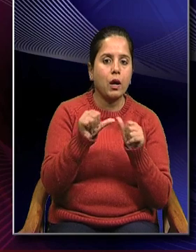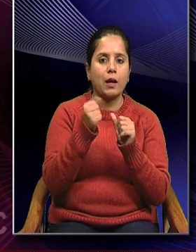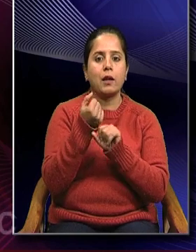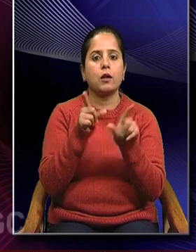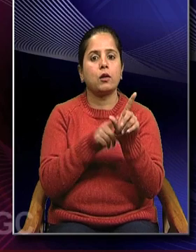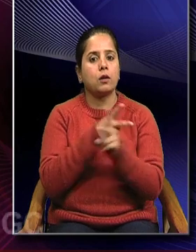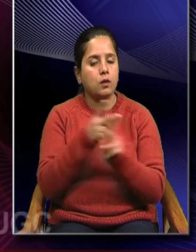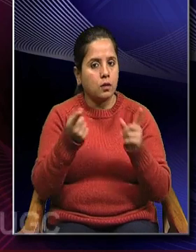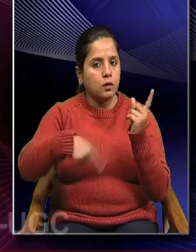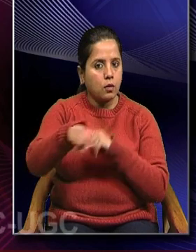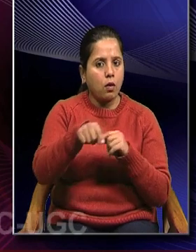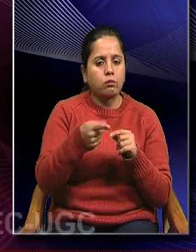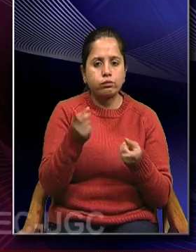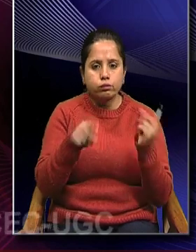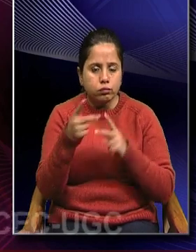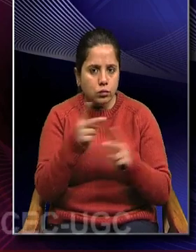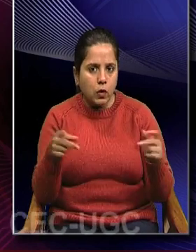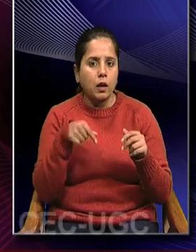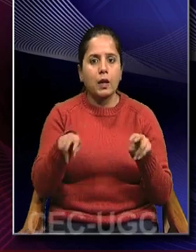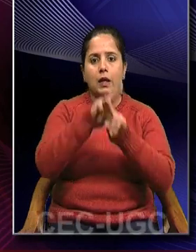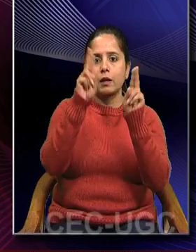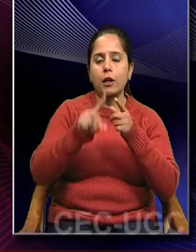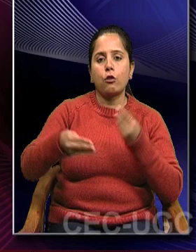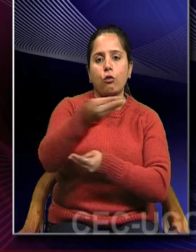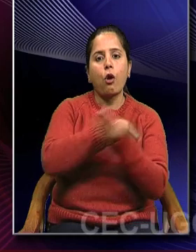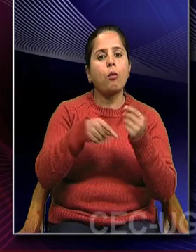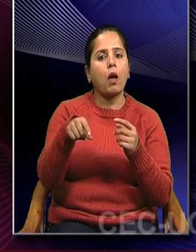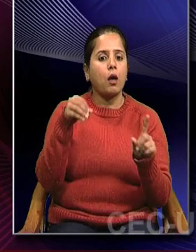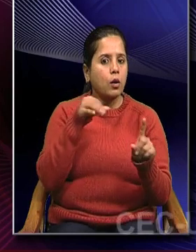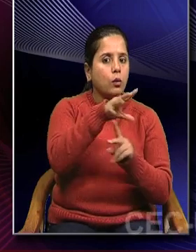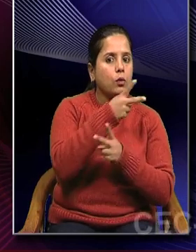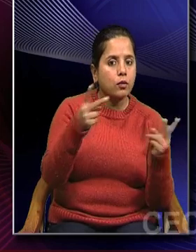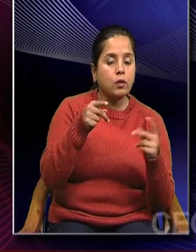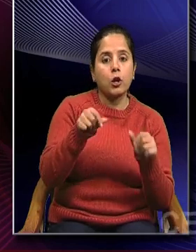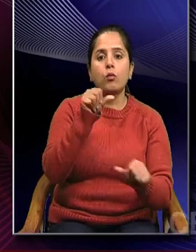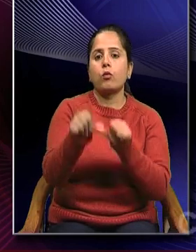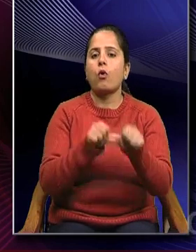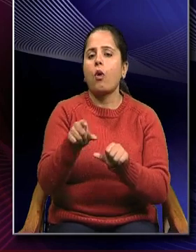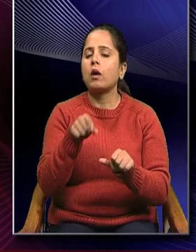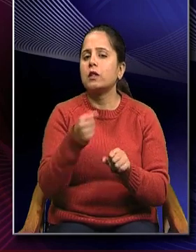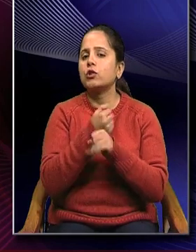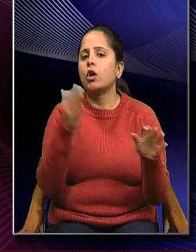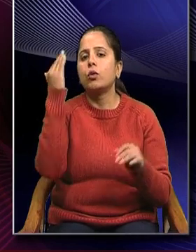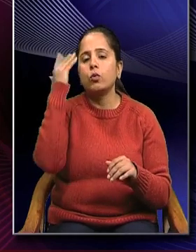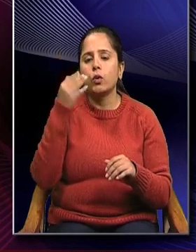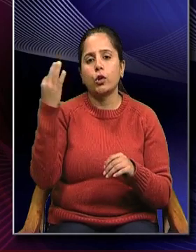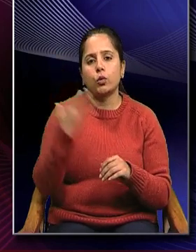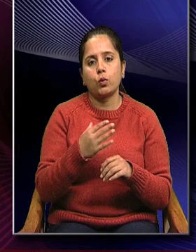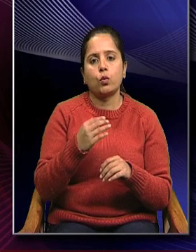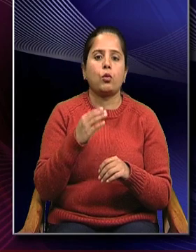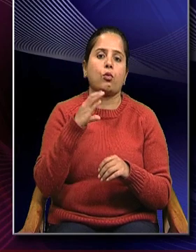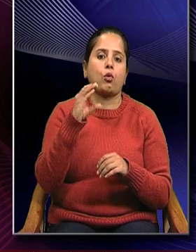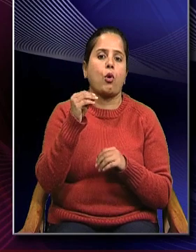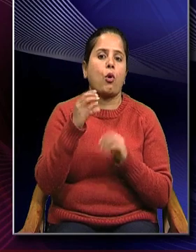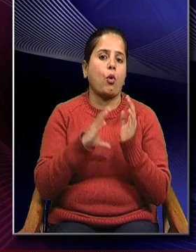entire gamut of the mechanisms of international economic influence, and this process is generally known as neo-colonialism.